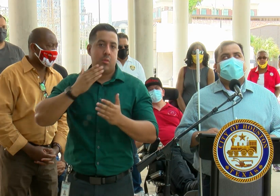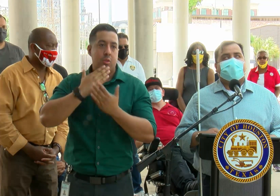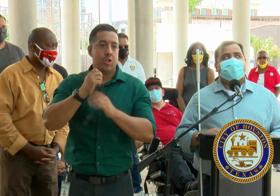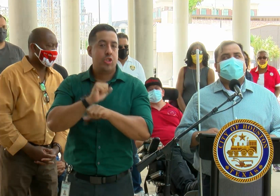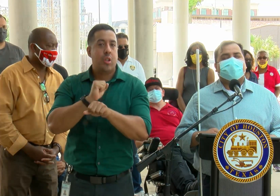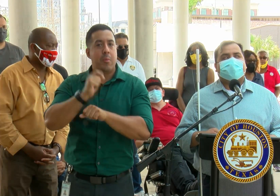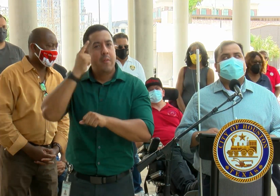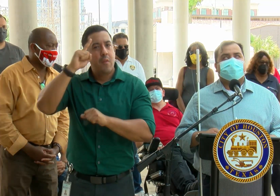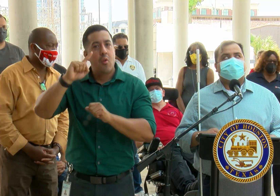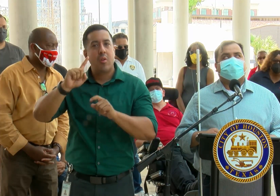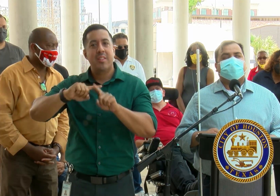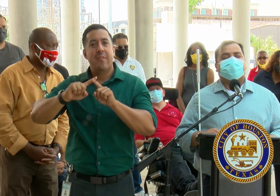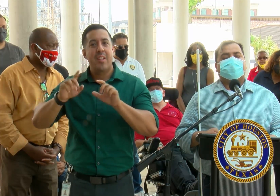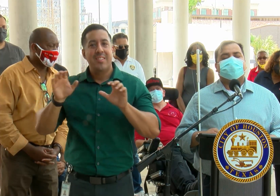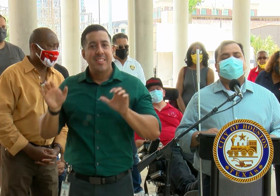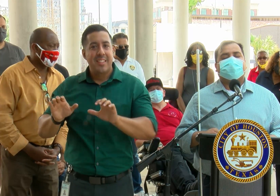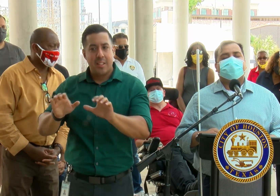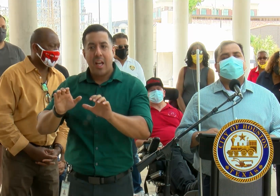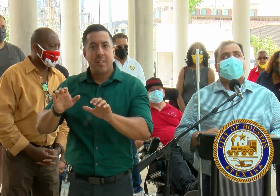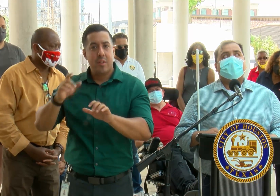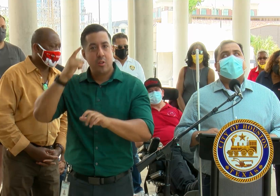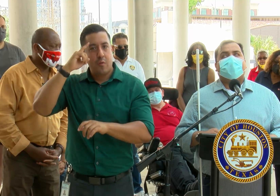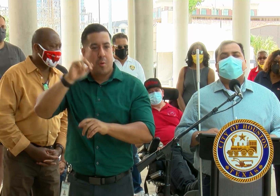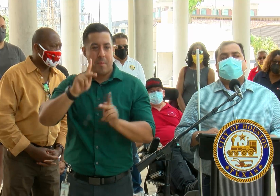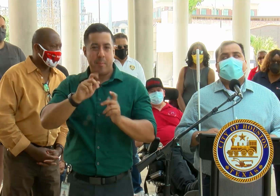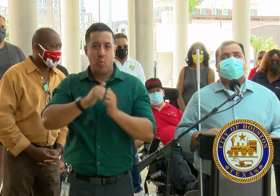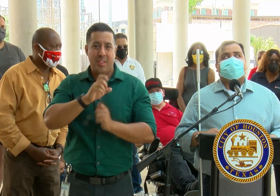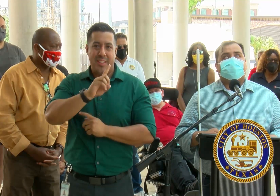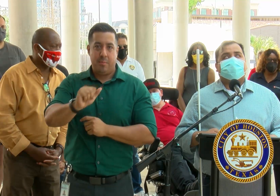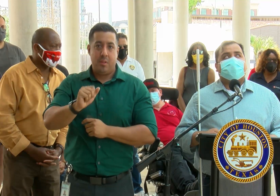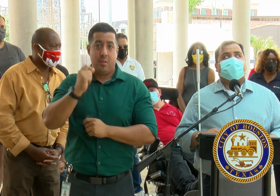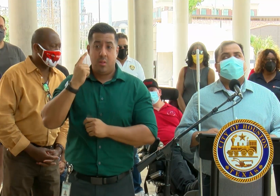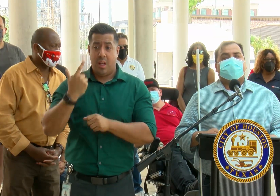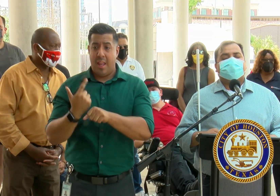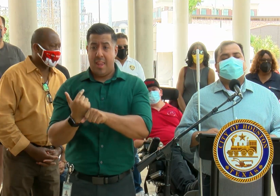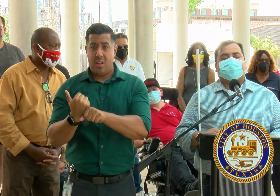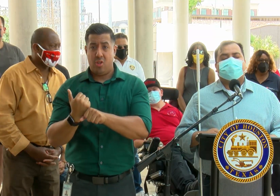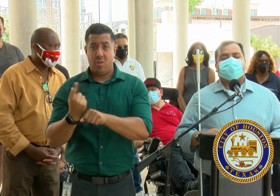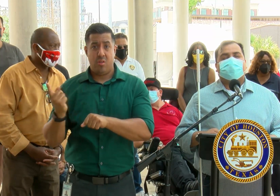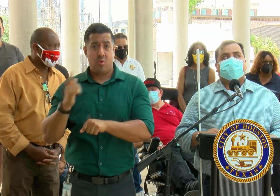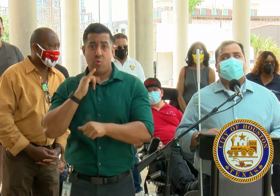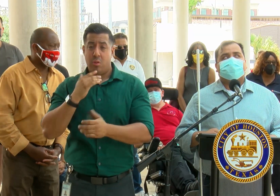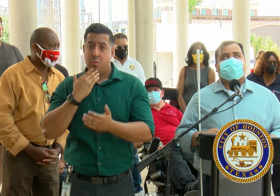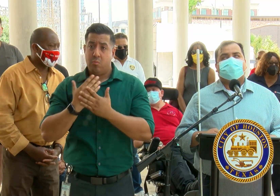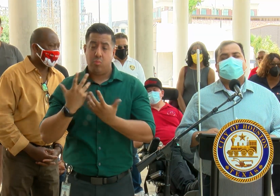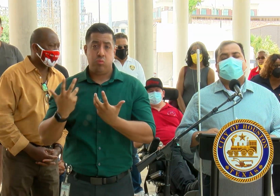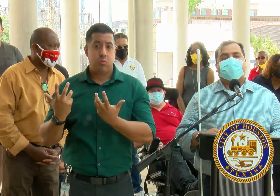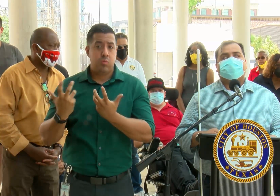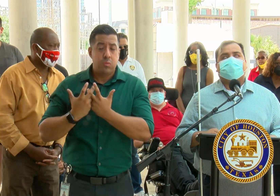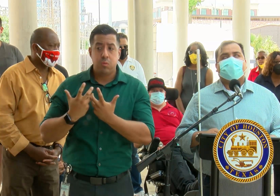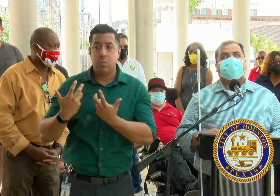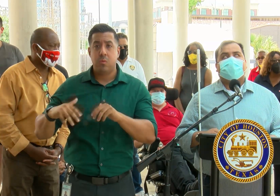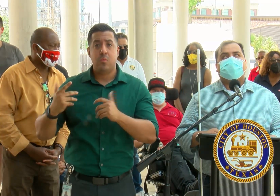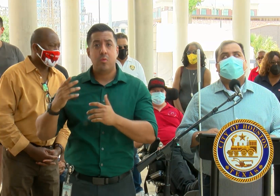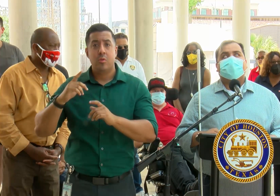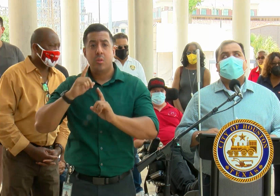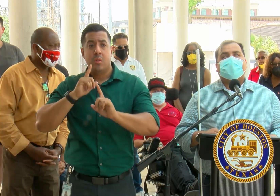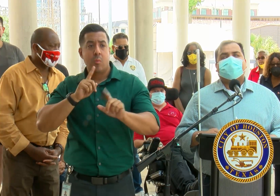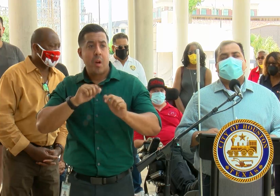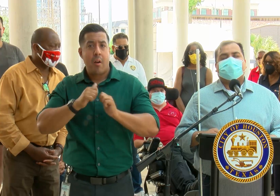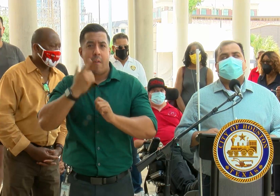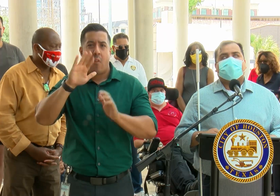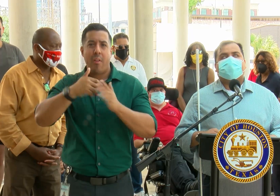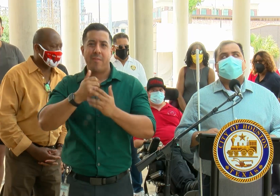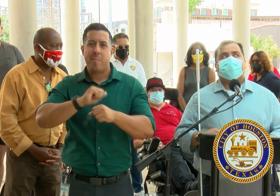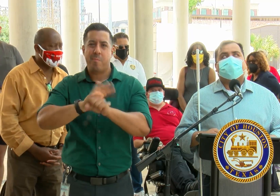creating adapted activities for people with disabilities. Over the last year, they have been troopers with us in responding to the pandemic